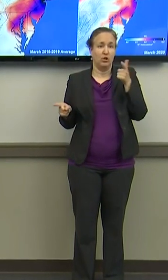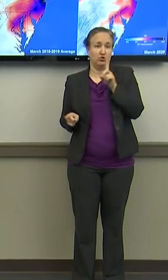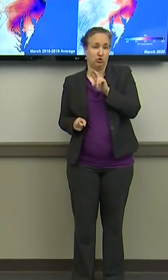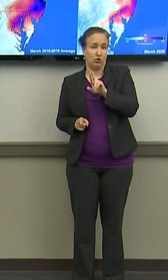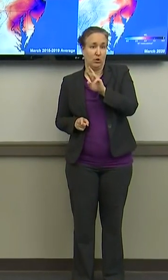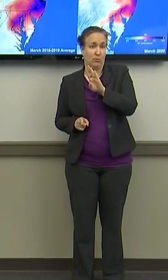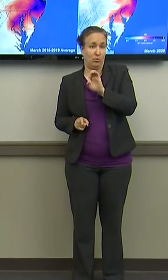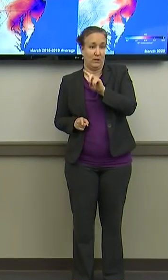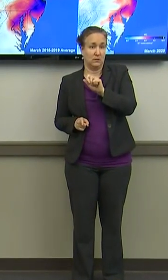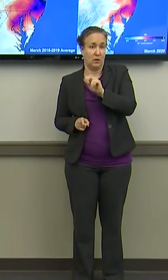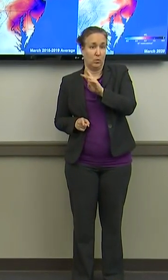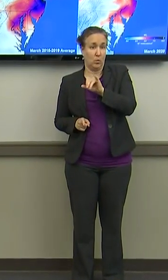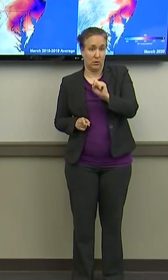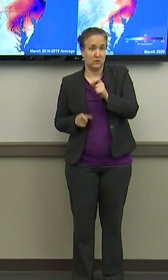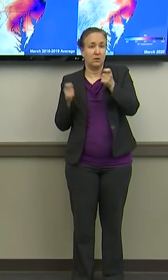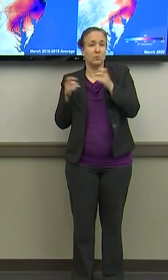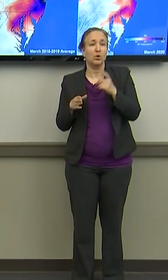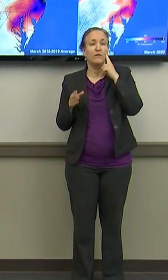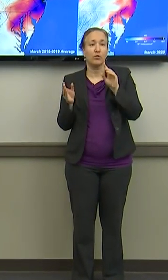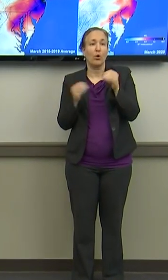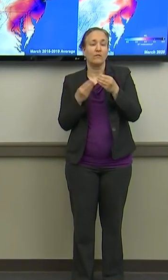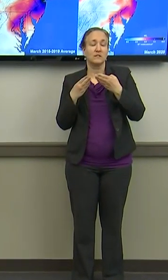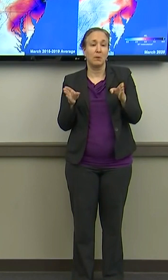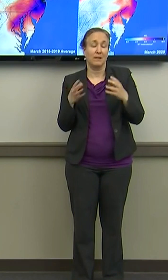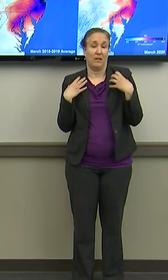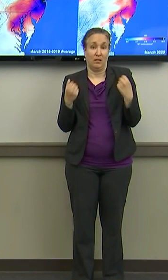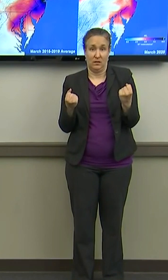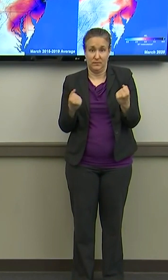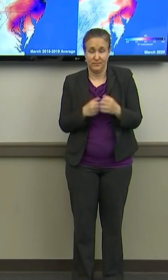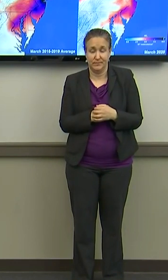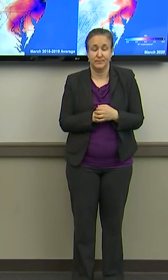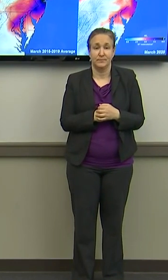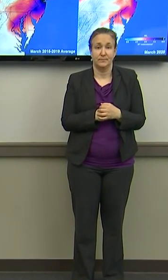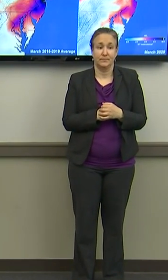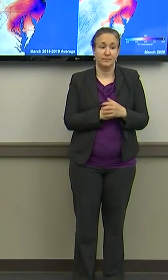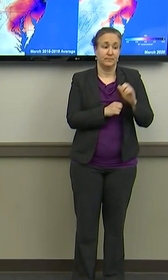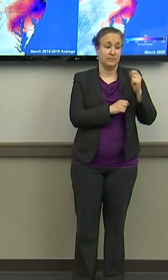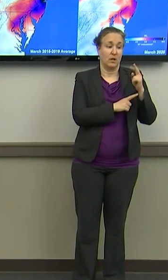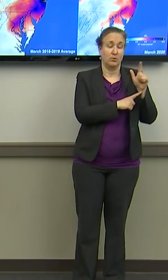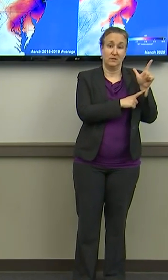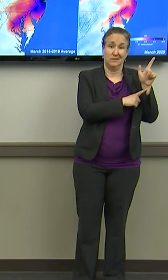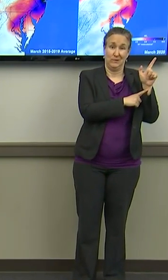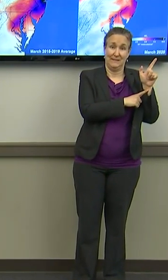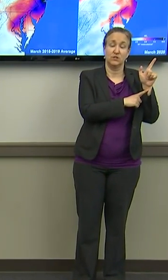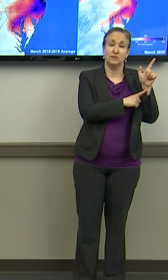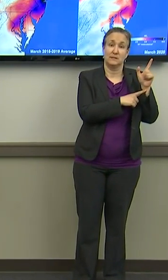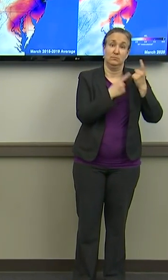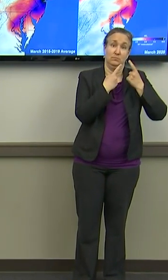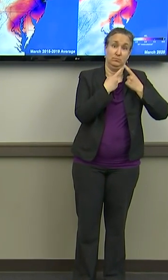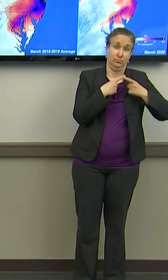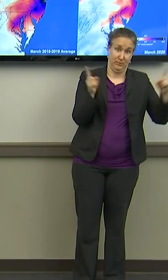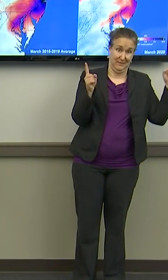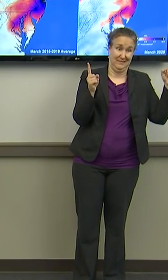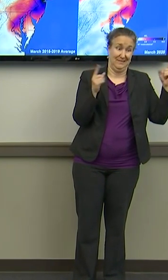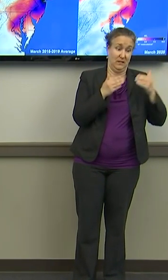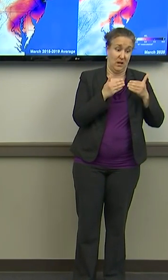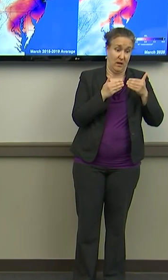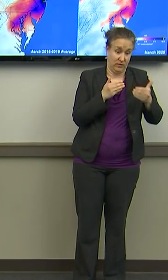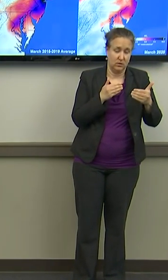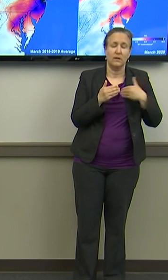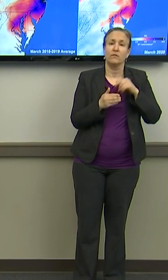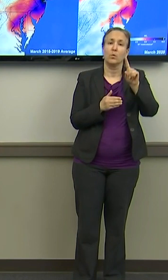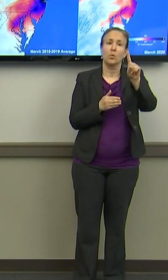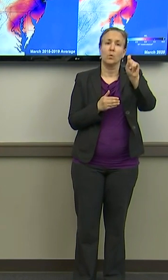Weiss, Administrator for our Office of Public Health. Since our April 21st press briefing, we have had